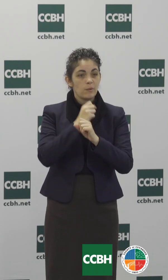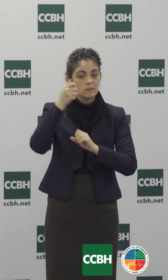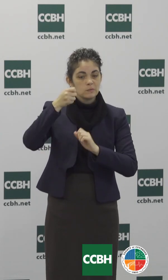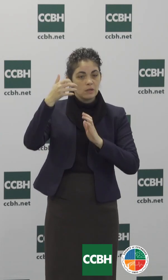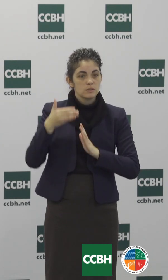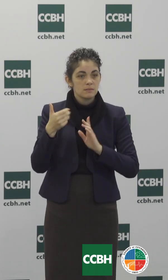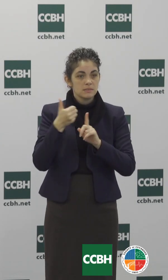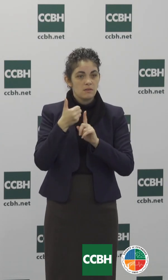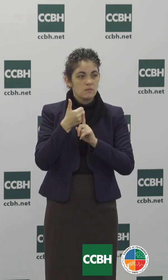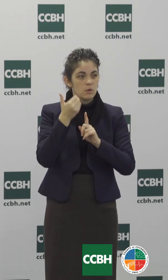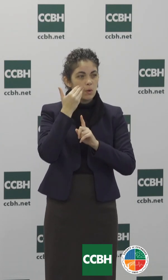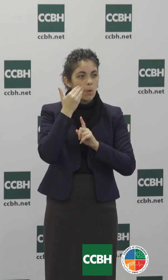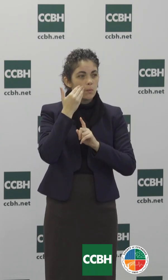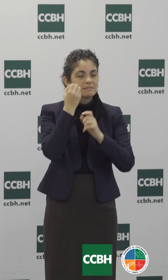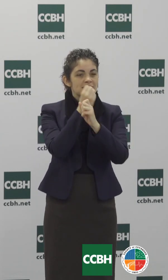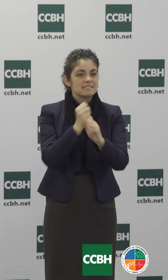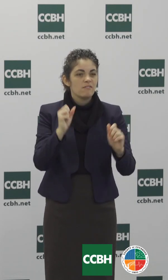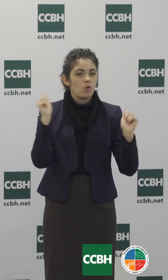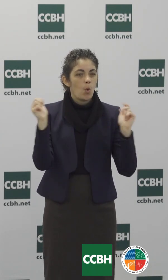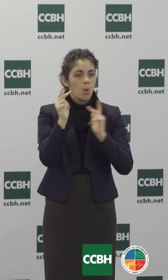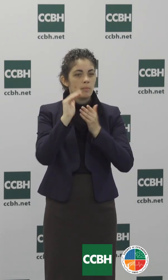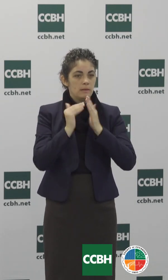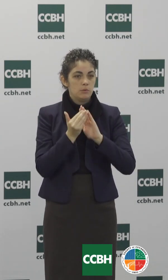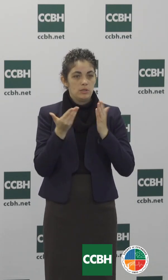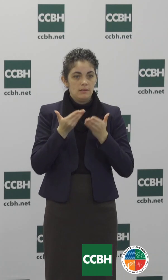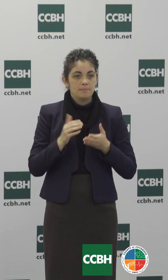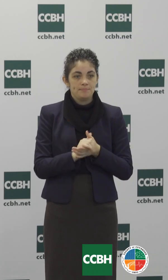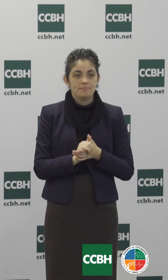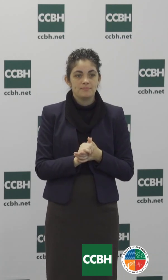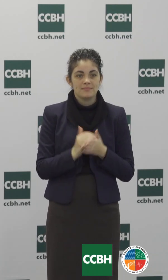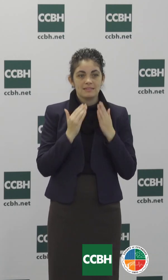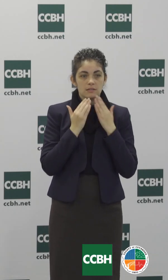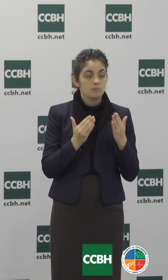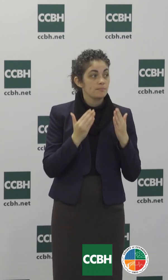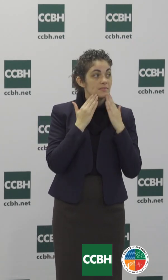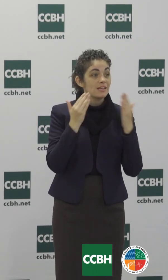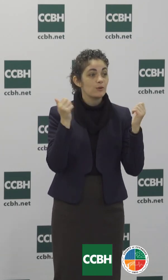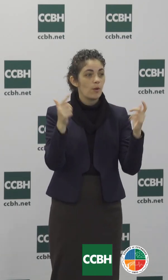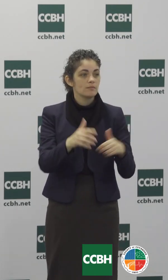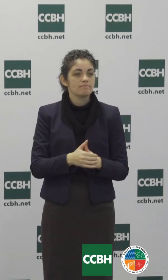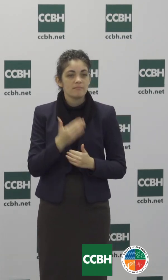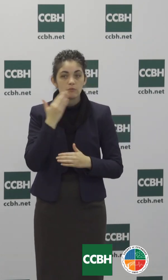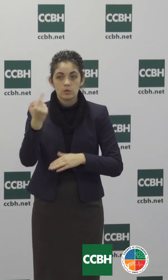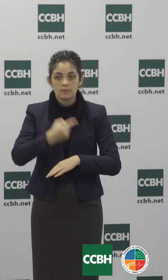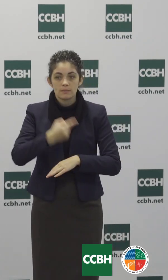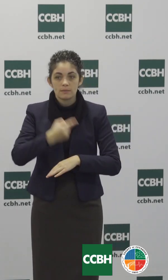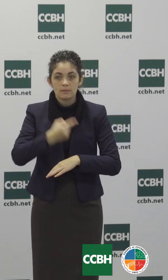best to make sure that it's done in a safe way for the community. Thank you very much.